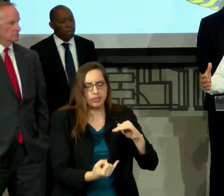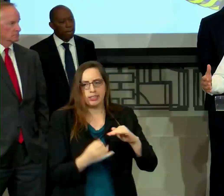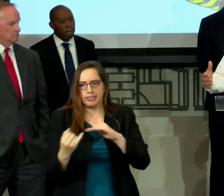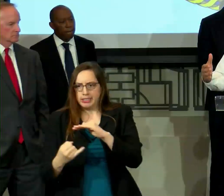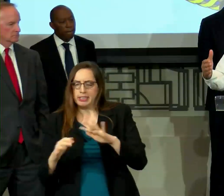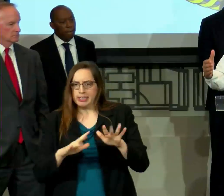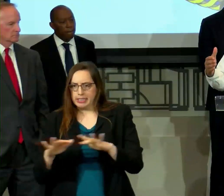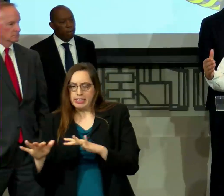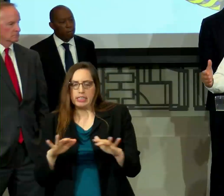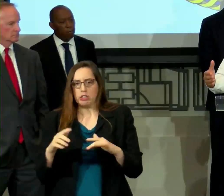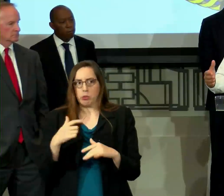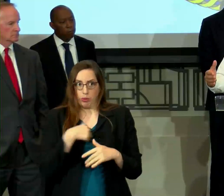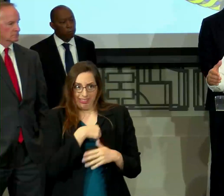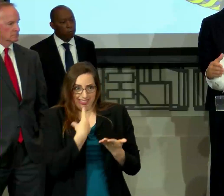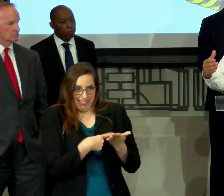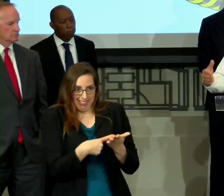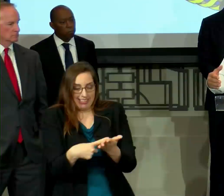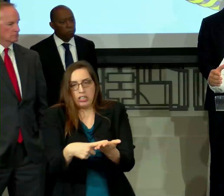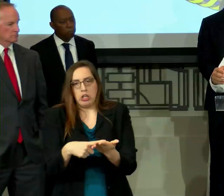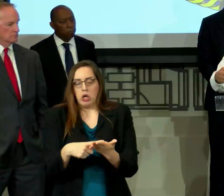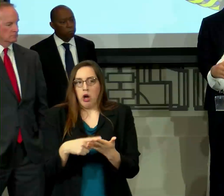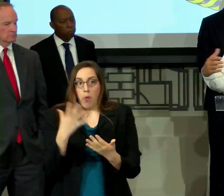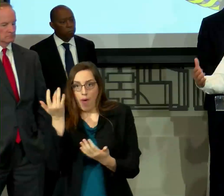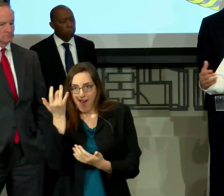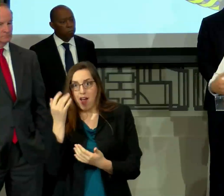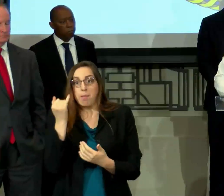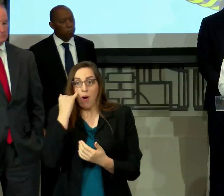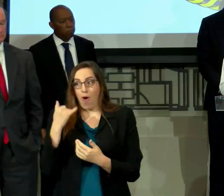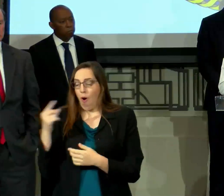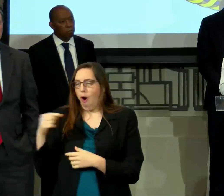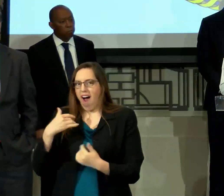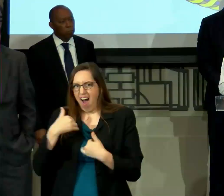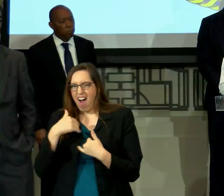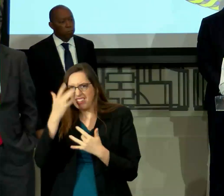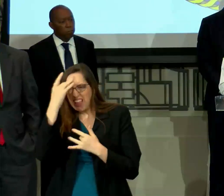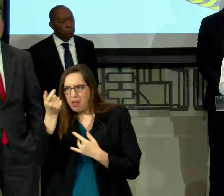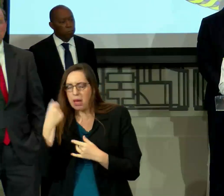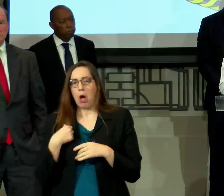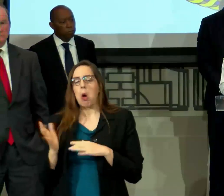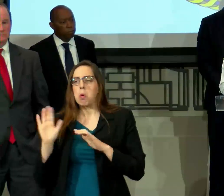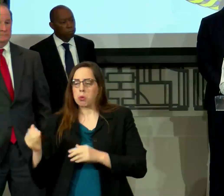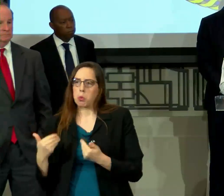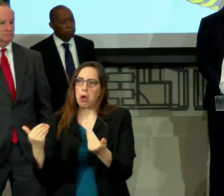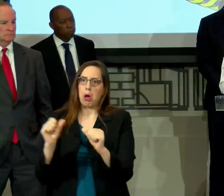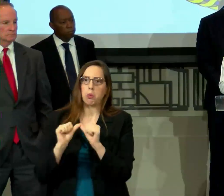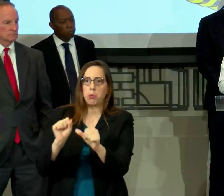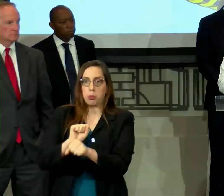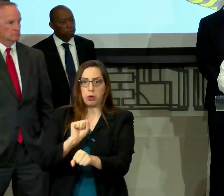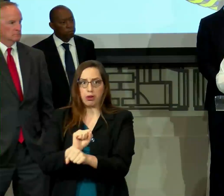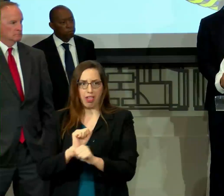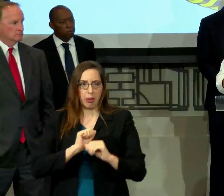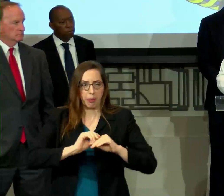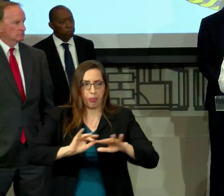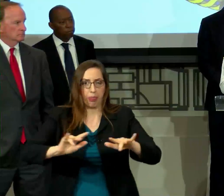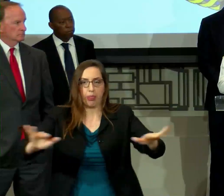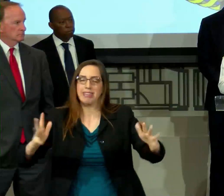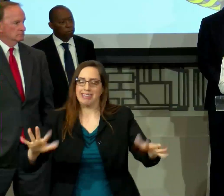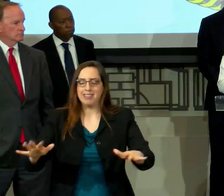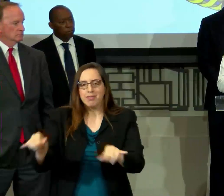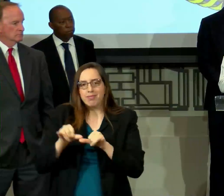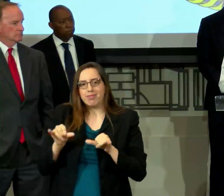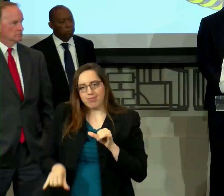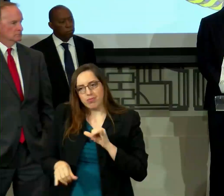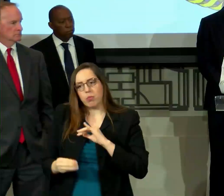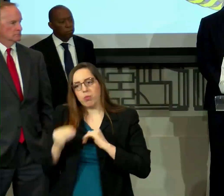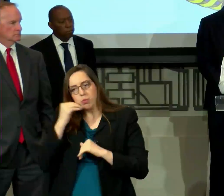been talked up here. We don't want to be the cause of any spread and further that issue. So we're